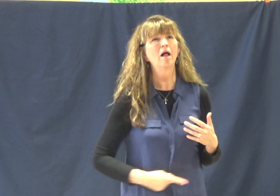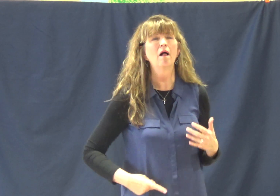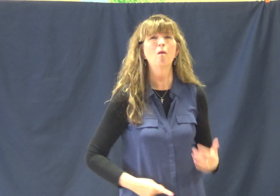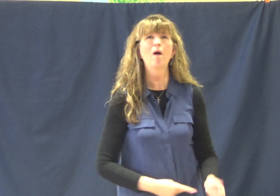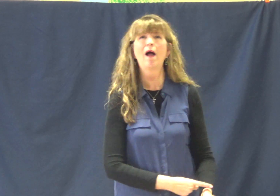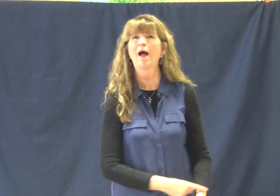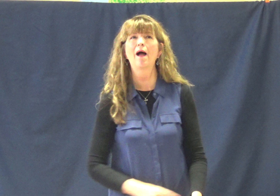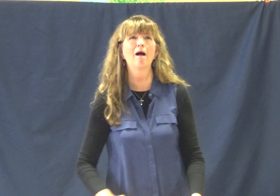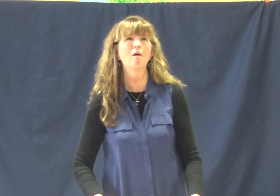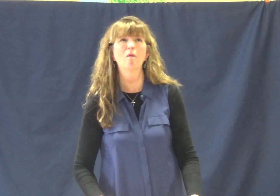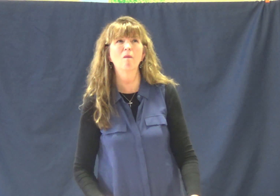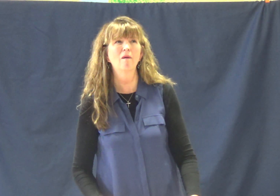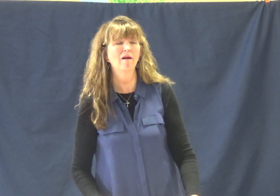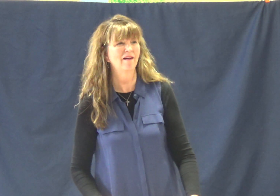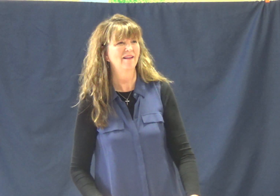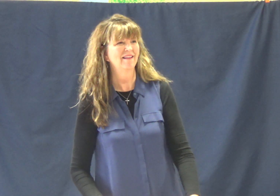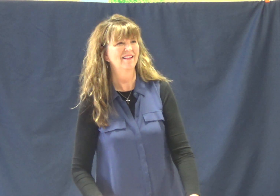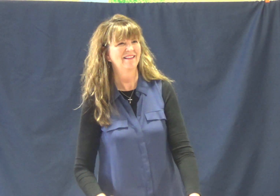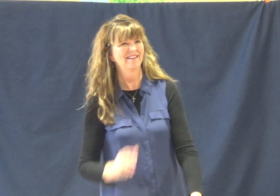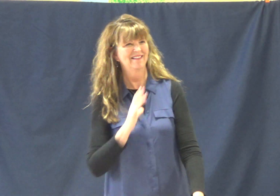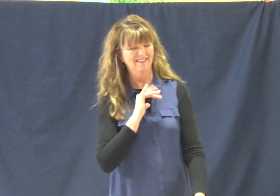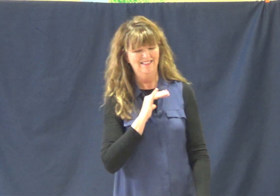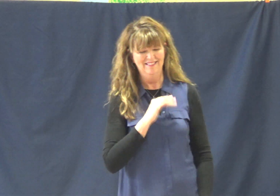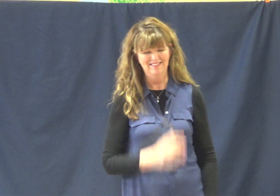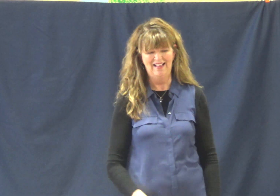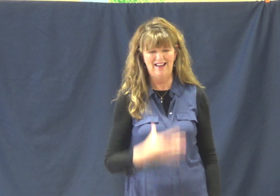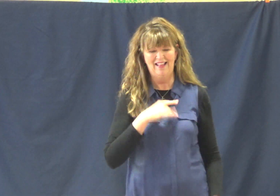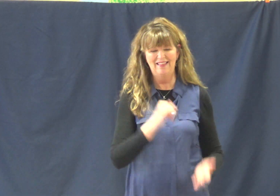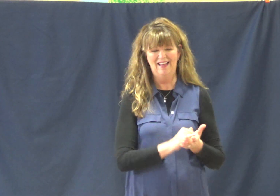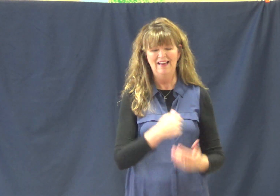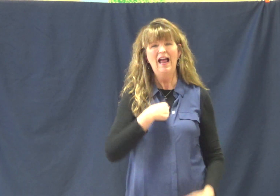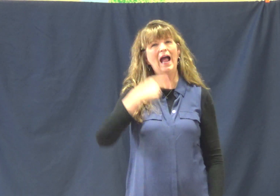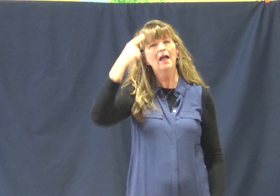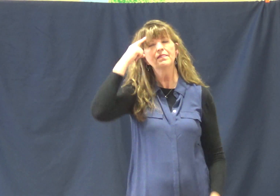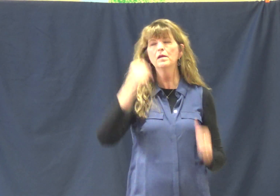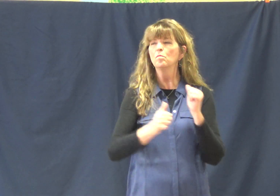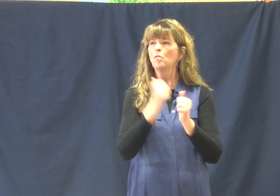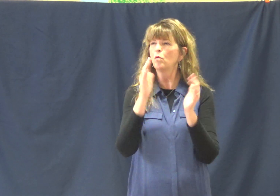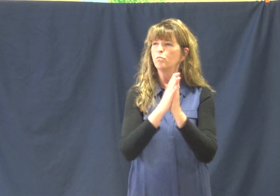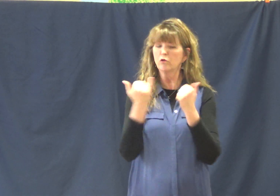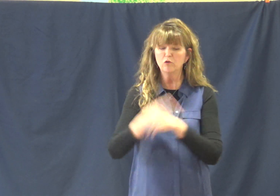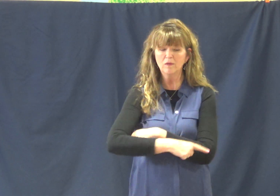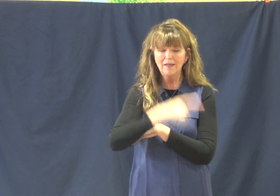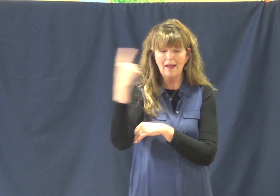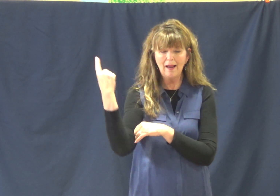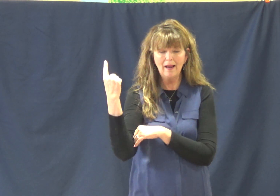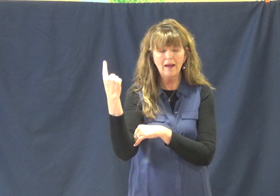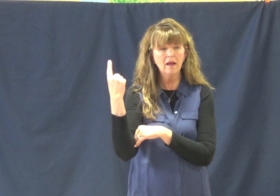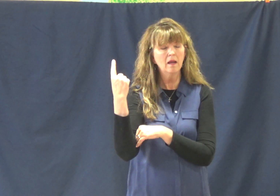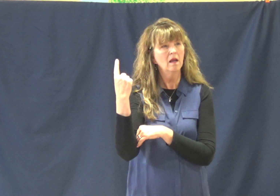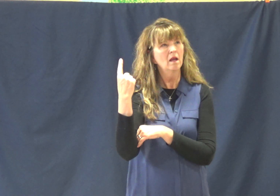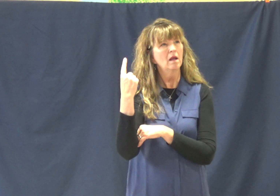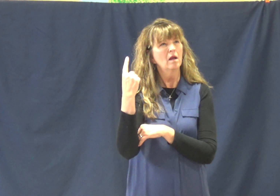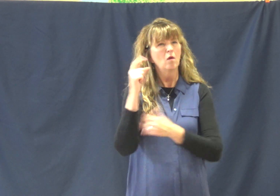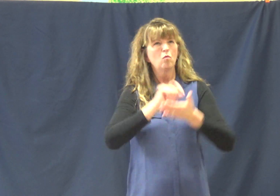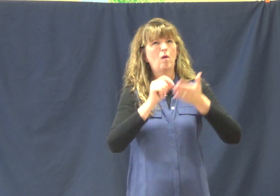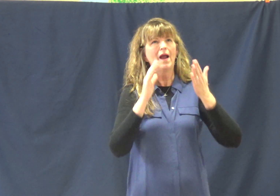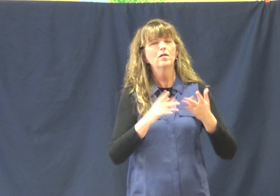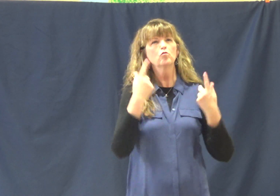a few, to be chewed and digested. I like that. I think that many books